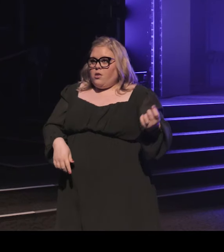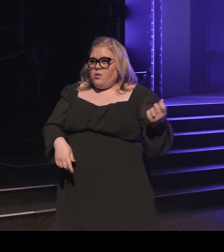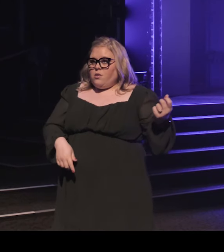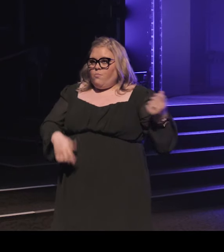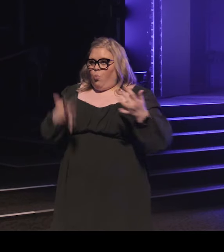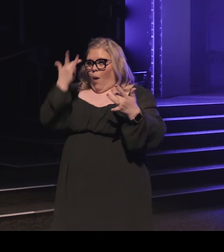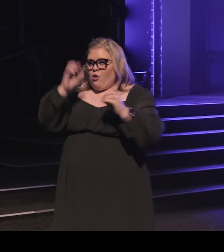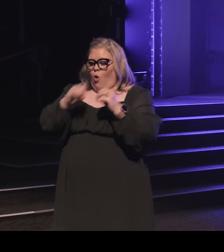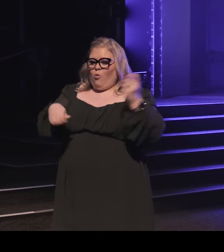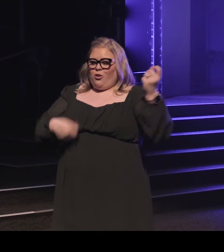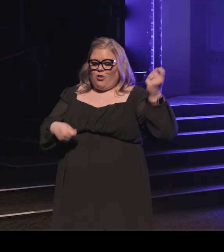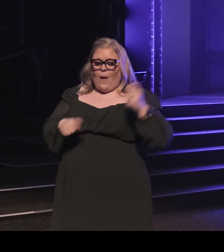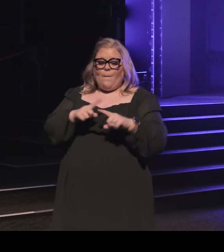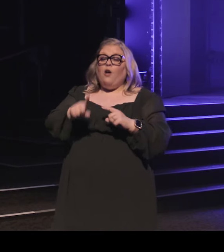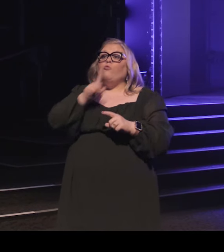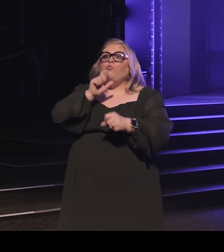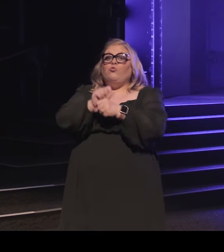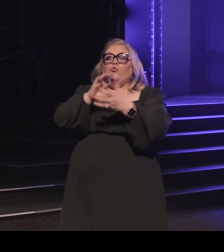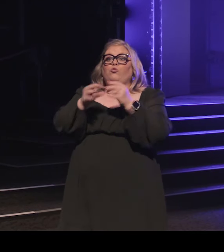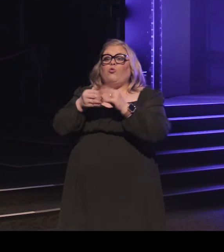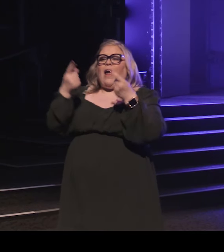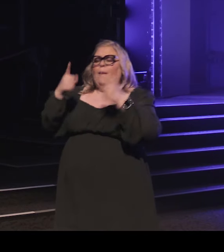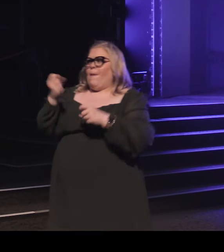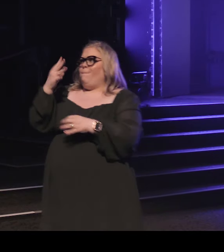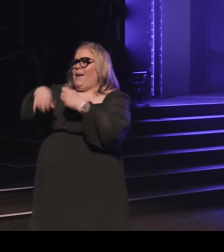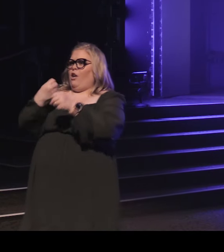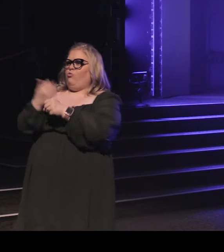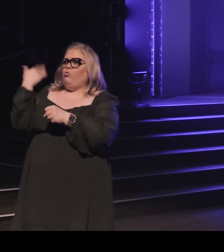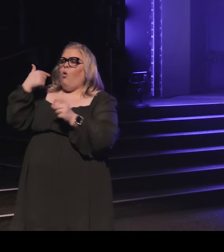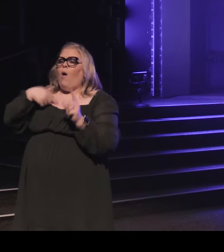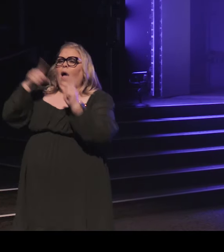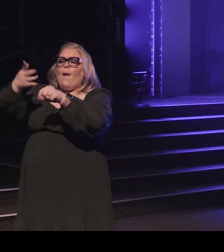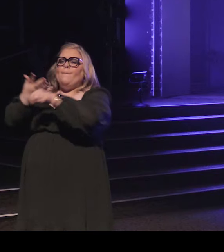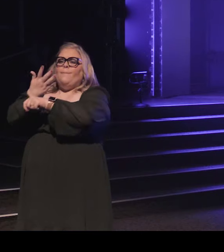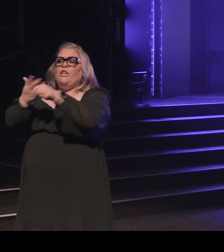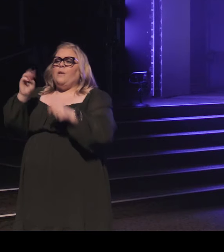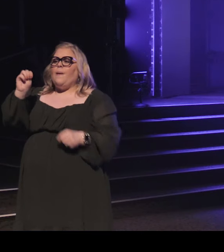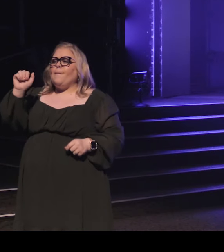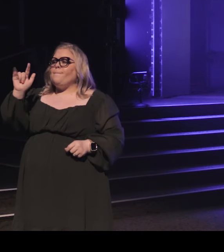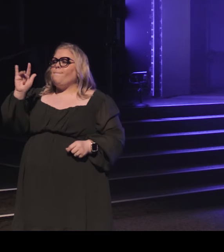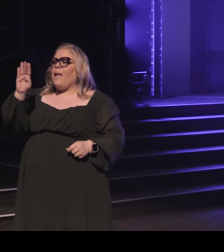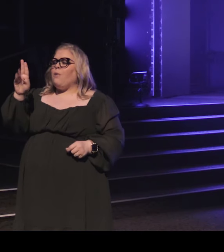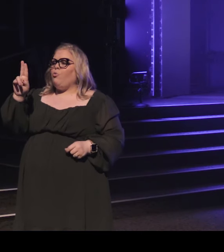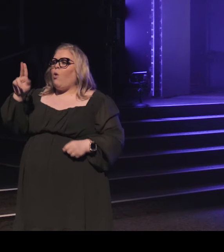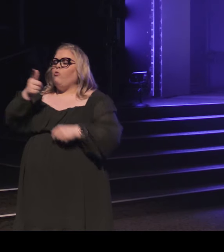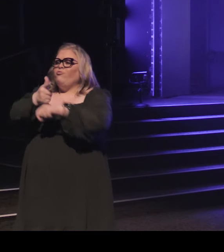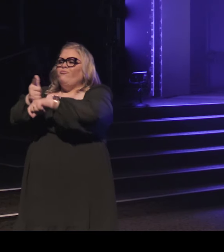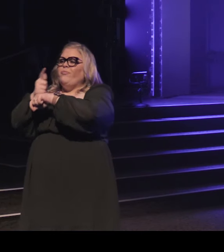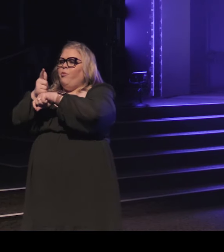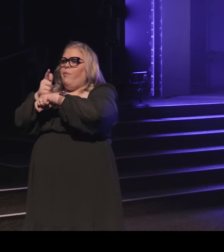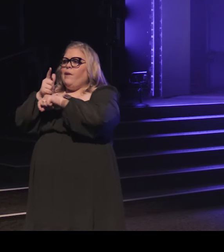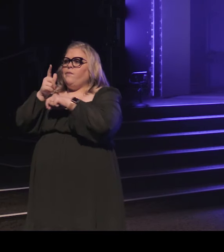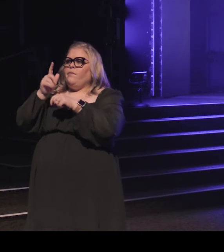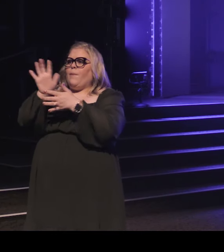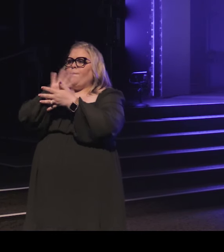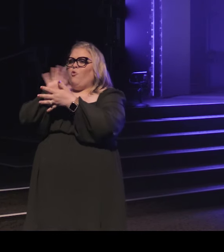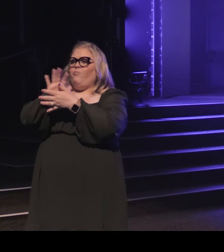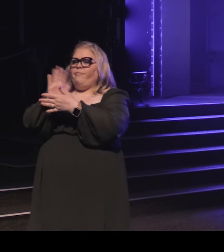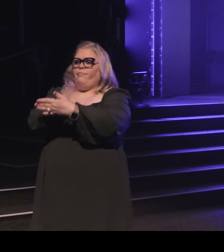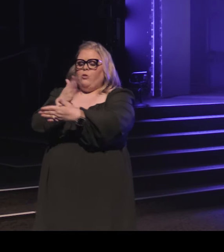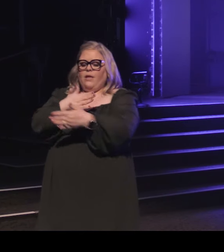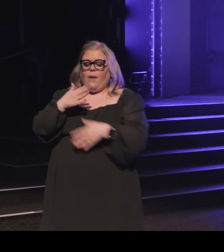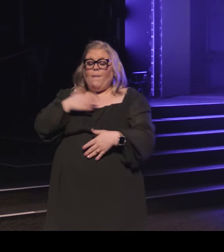core, because true story, I was shooting a music video years ago on this beach in Malibu, in LA, and my